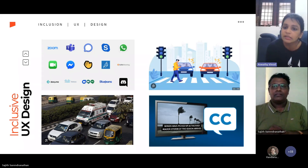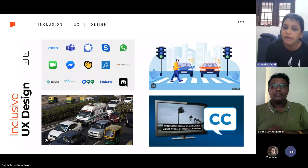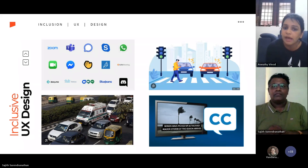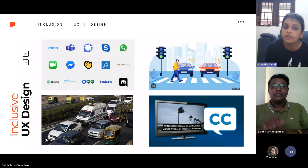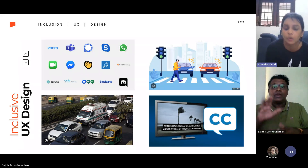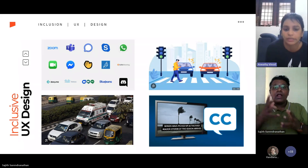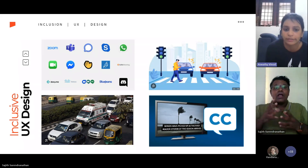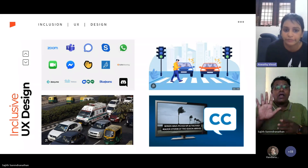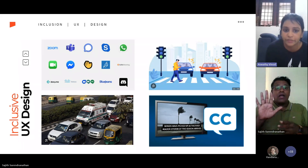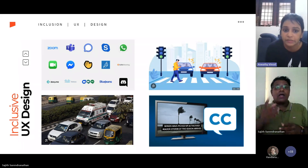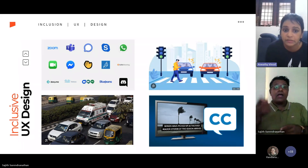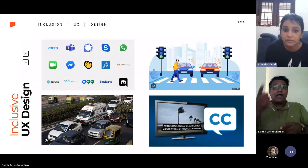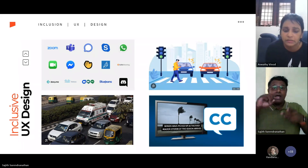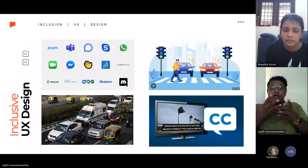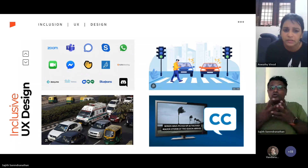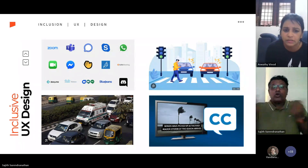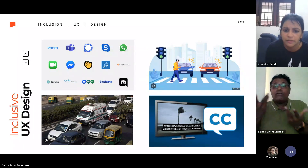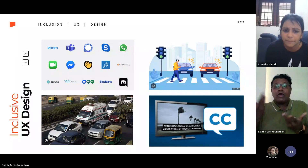see, we aren't all that different.